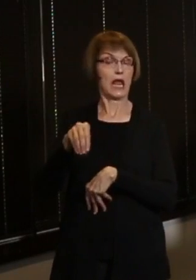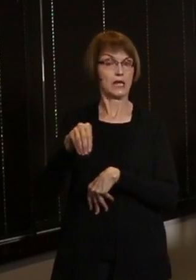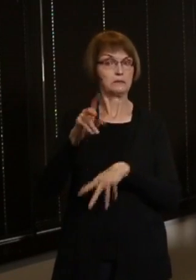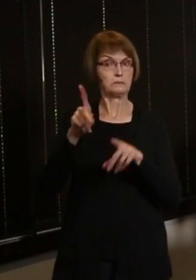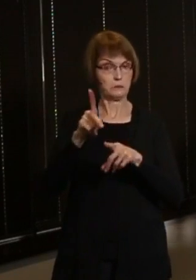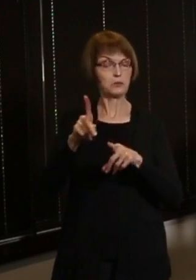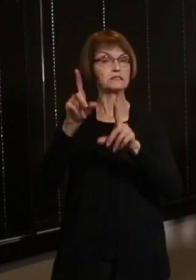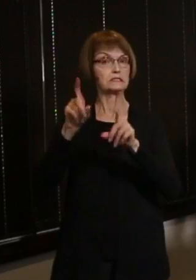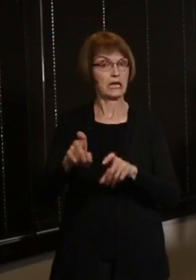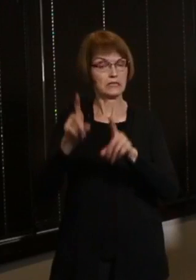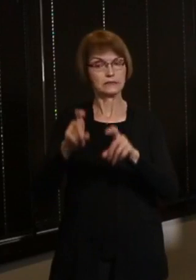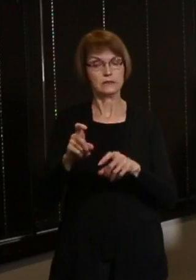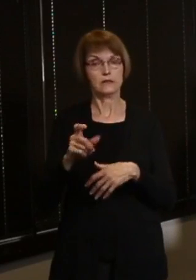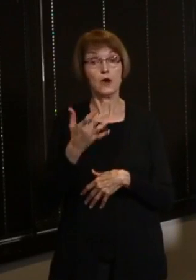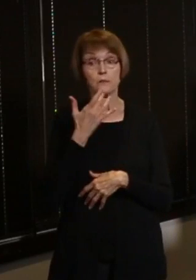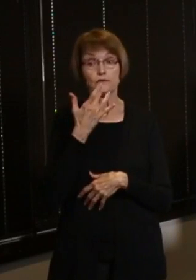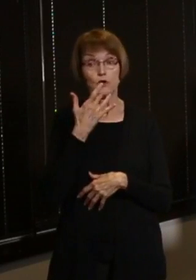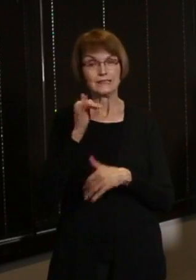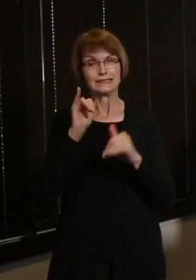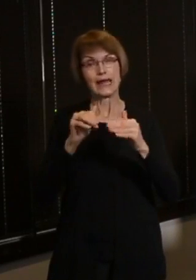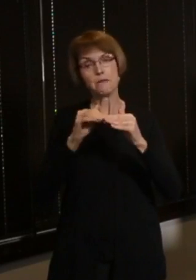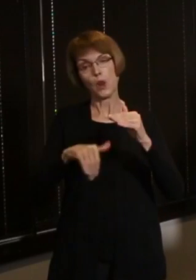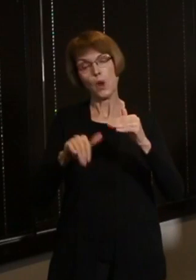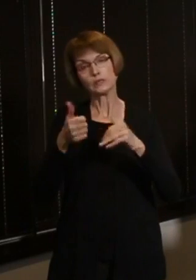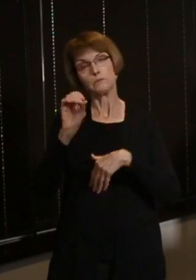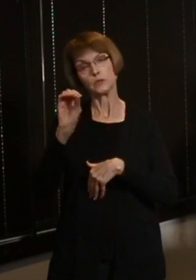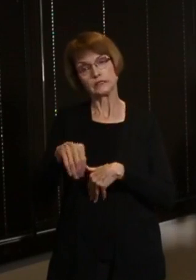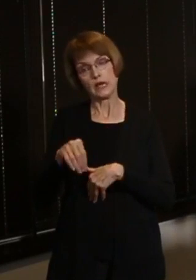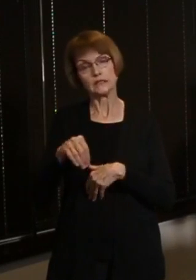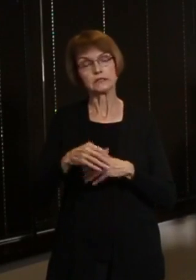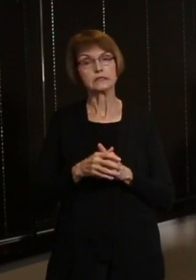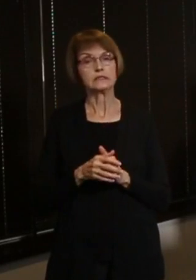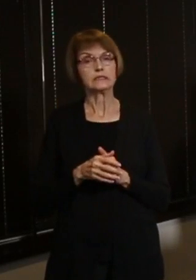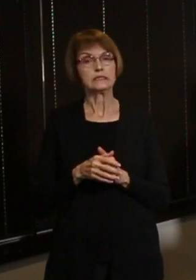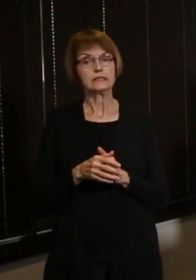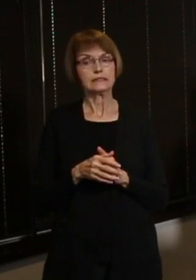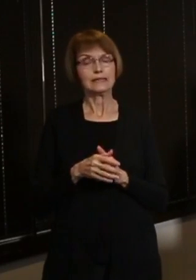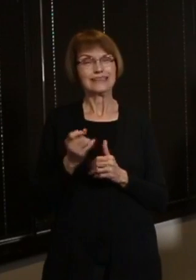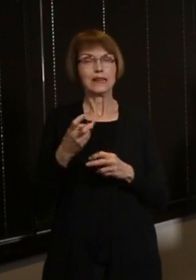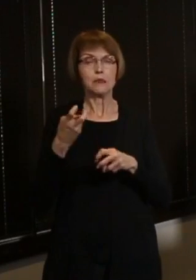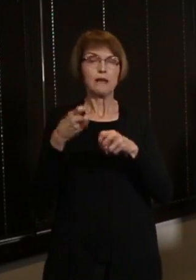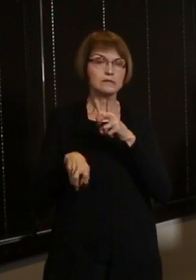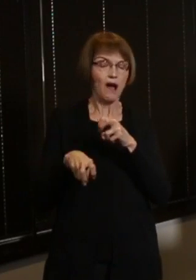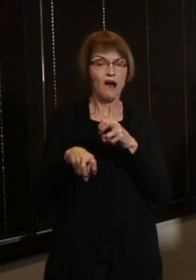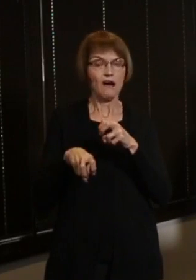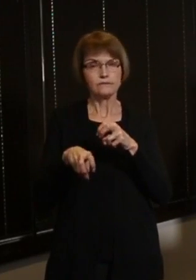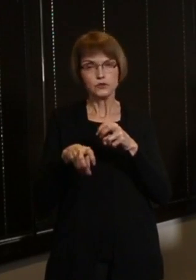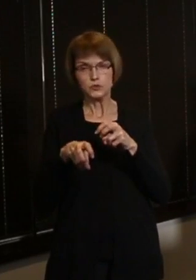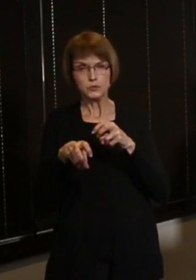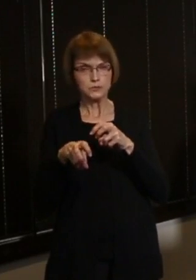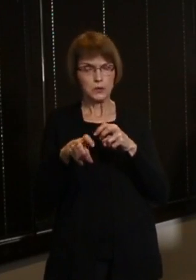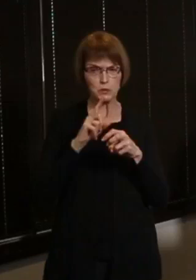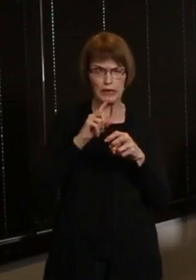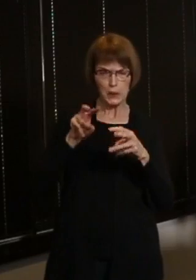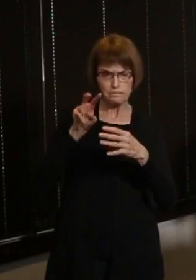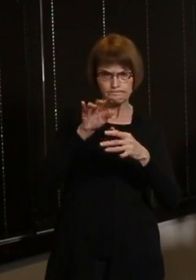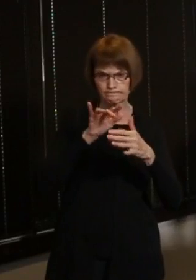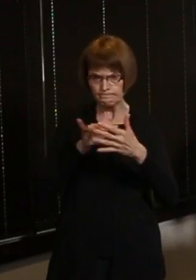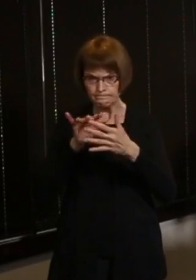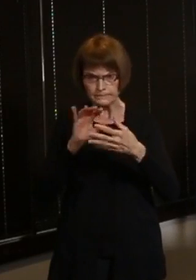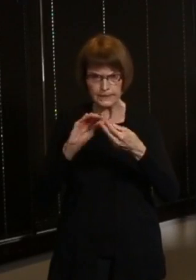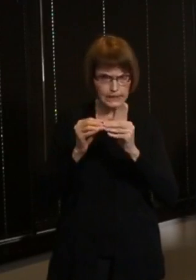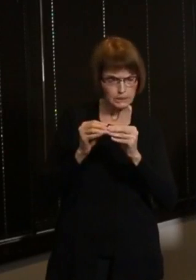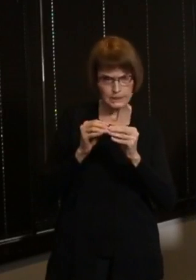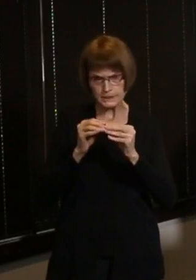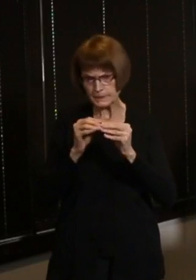We would really like it to stay below 10%. It's a little bit tough to interpret what this data actually means because we know that